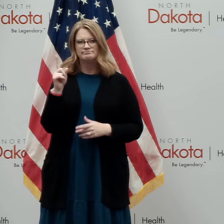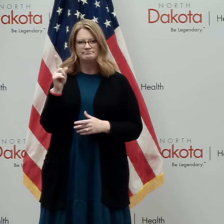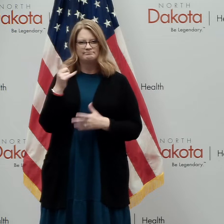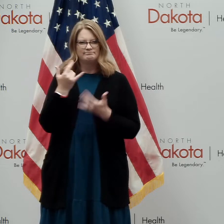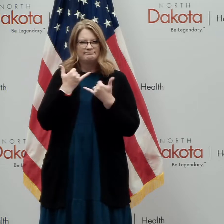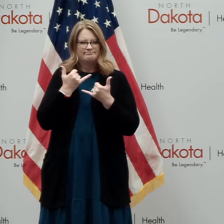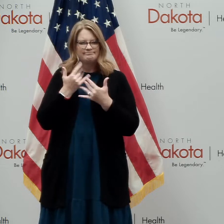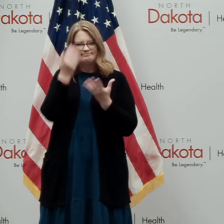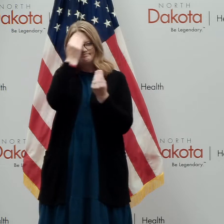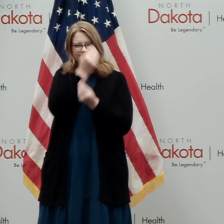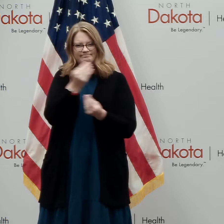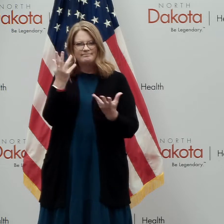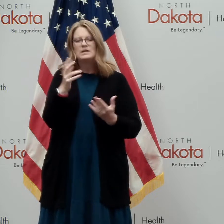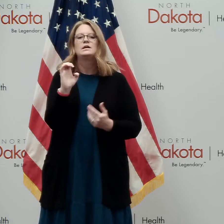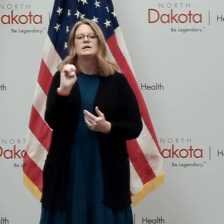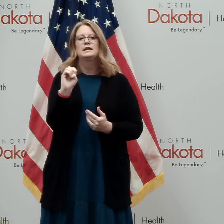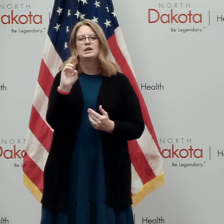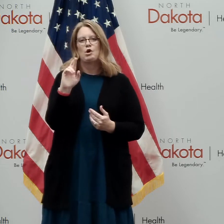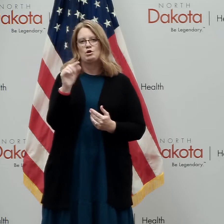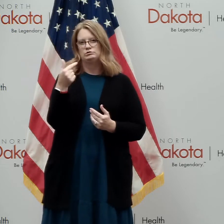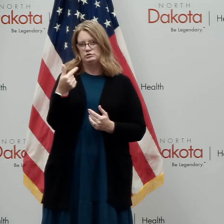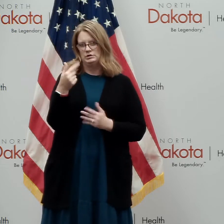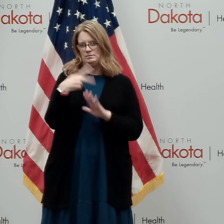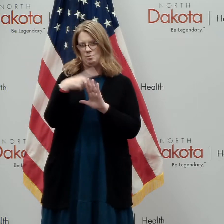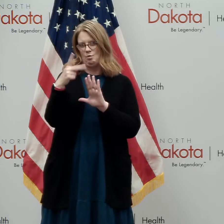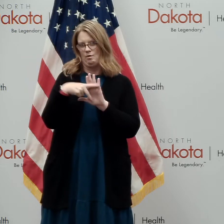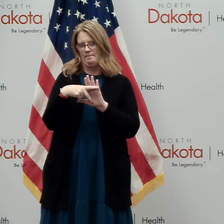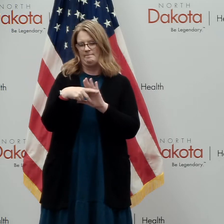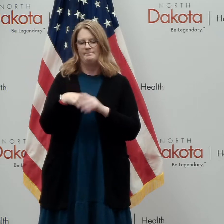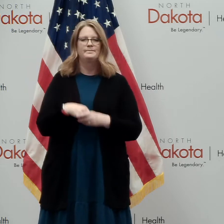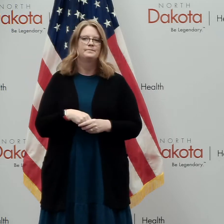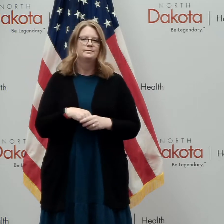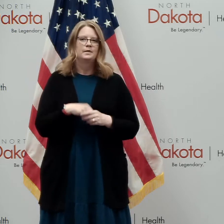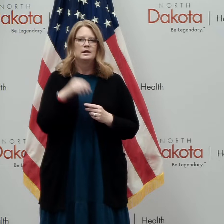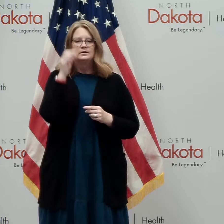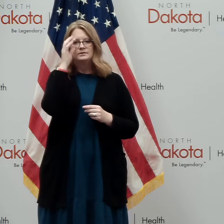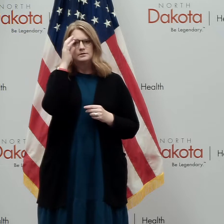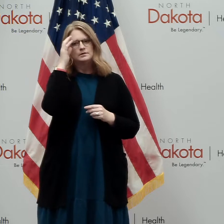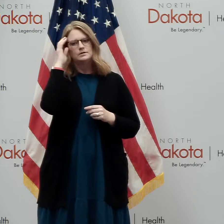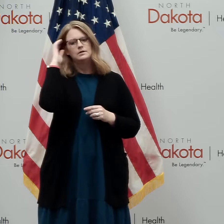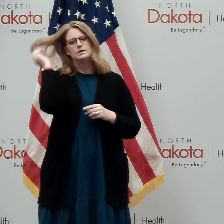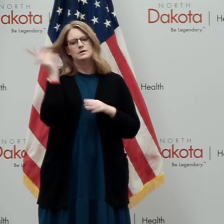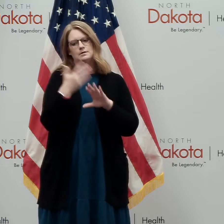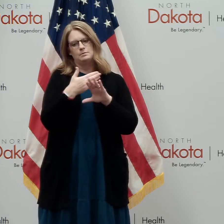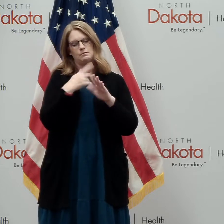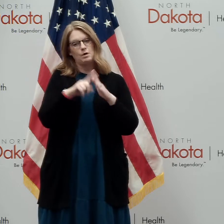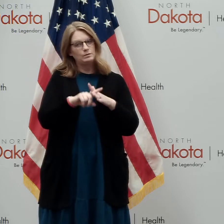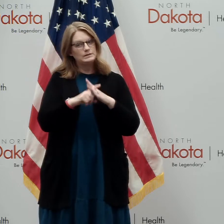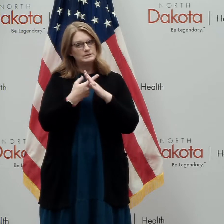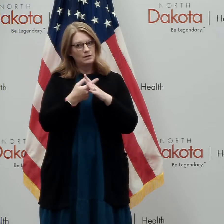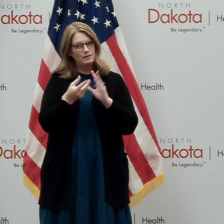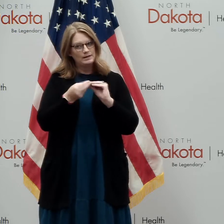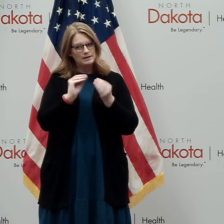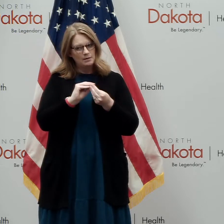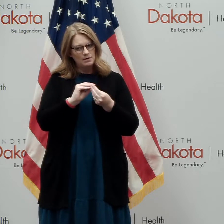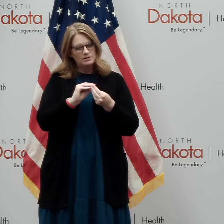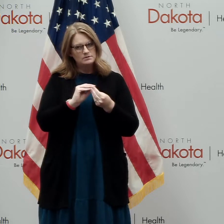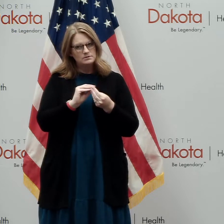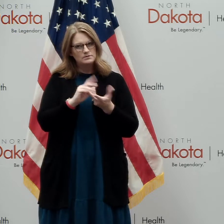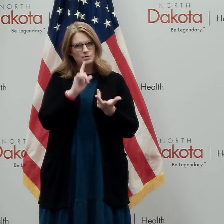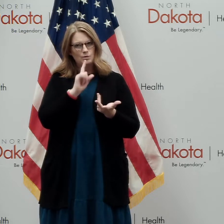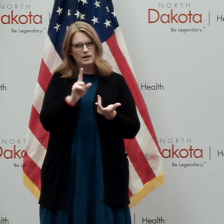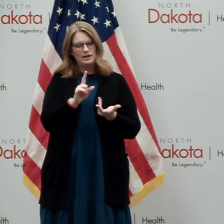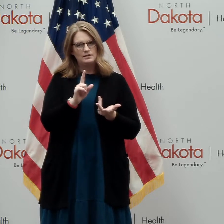ERG Economic Resiliency Grant Program. Before we kick into the numbers, thought we just level set. It's